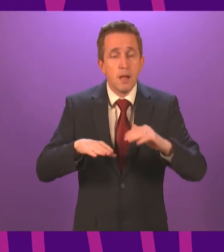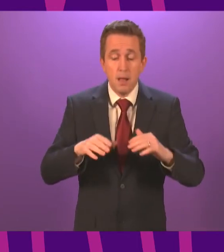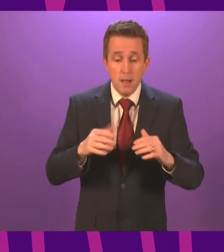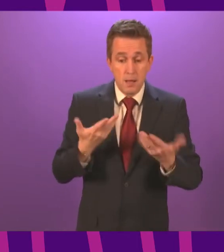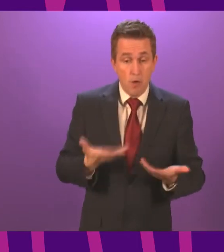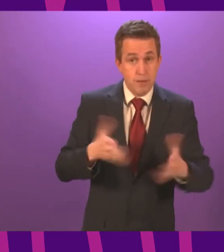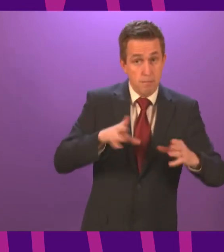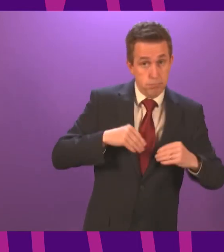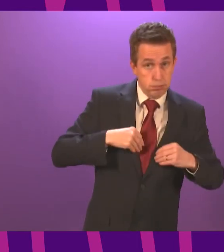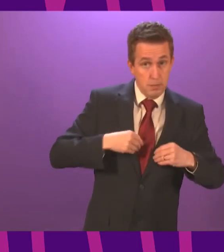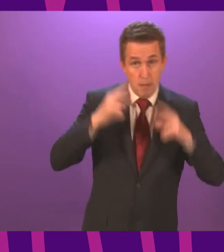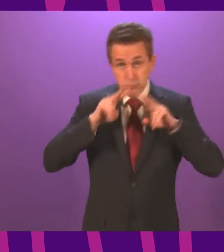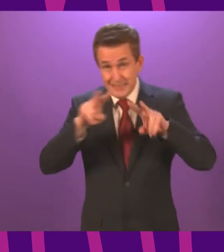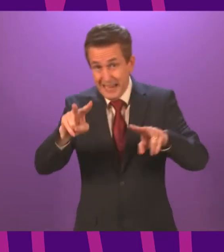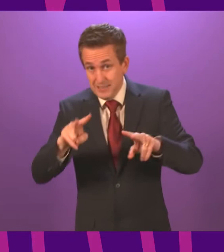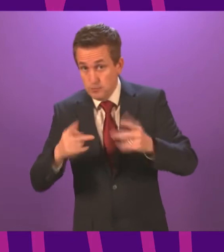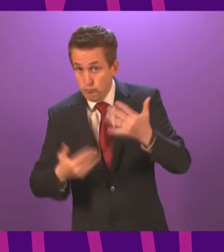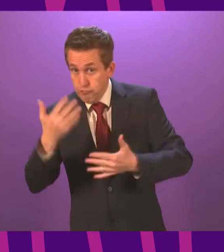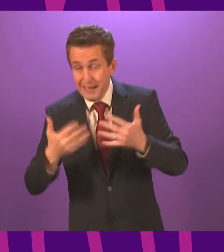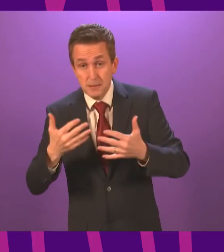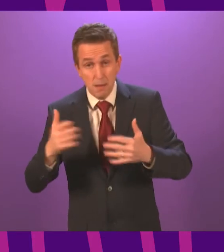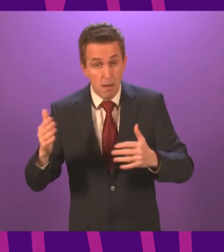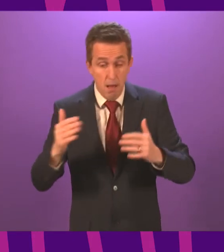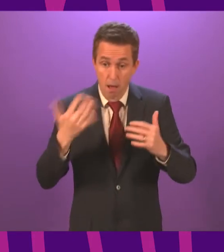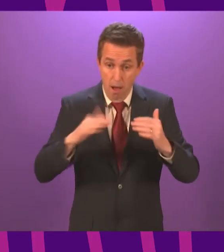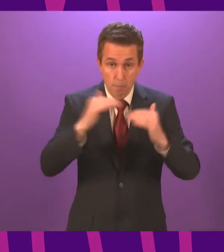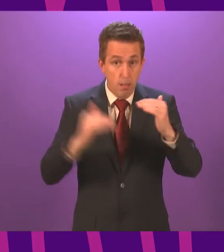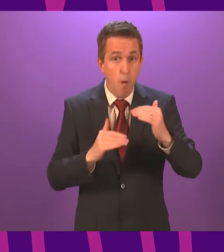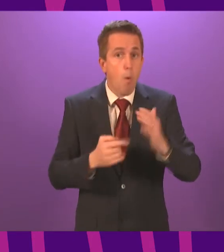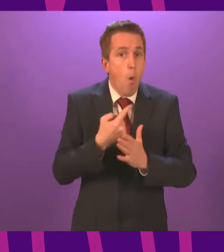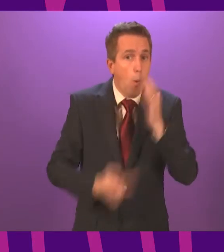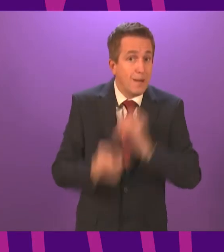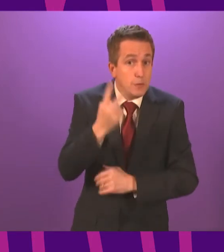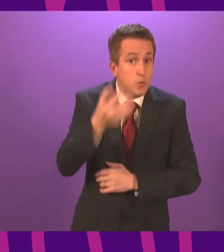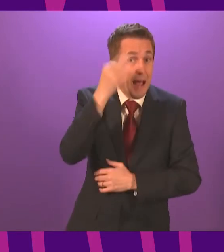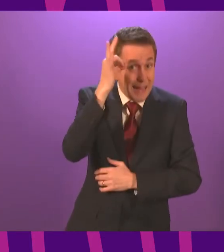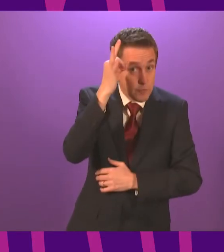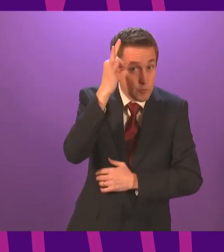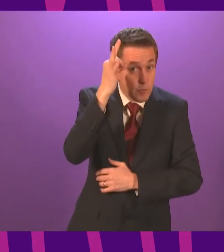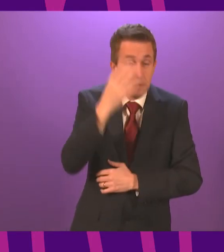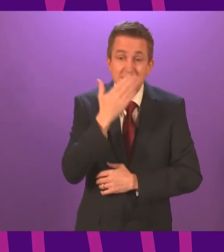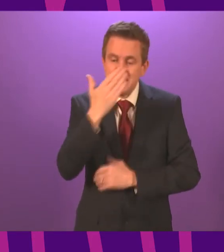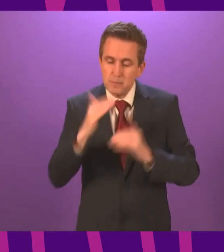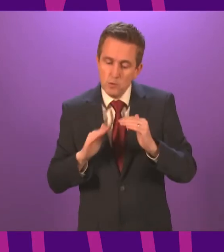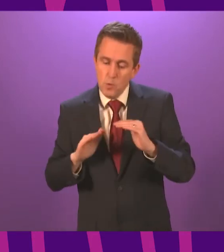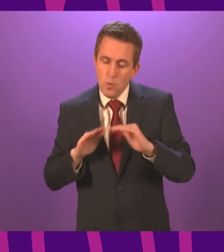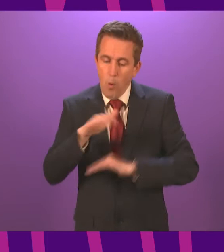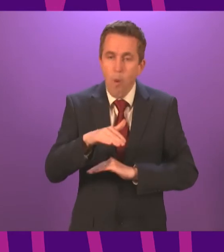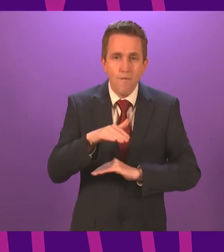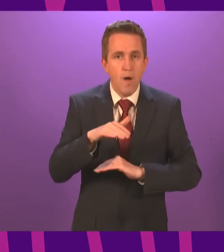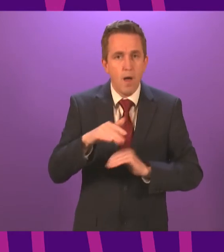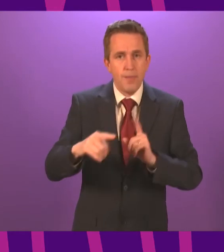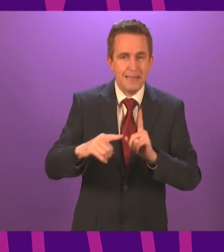rates all fall below the indicators. Only 2 councils breach the test positivity